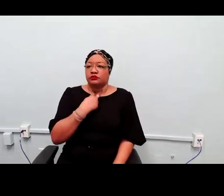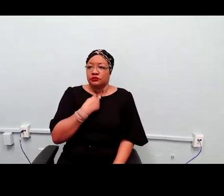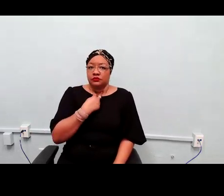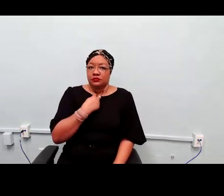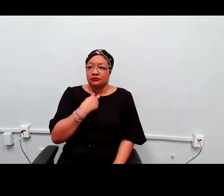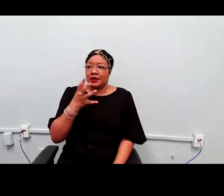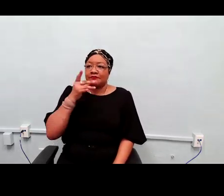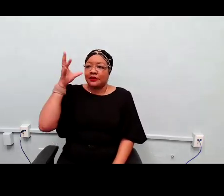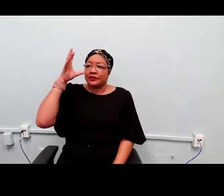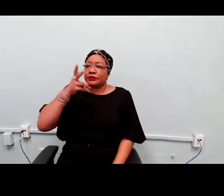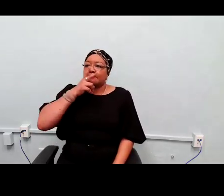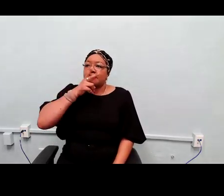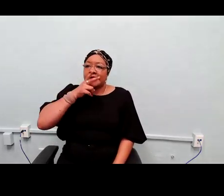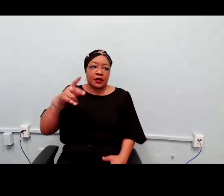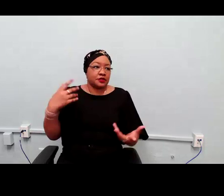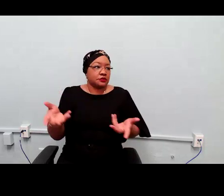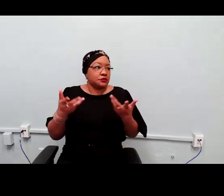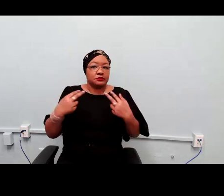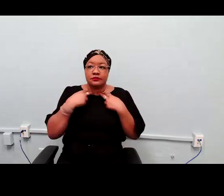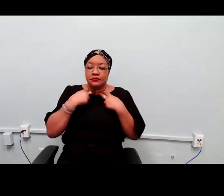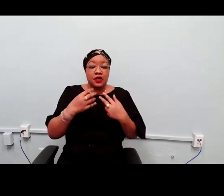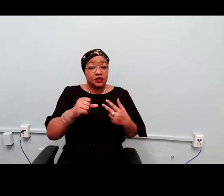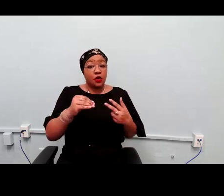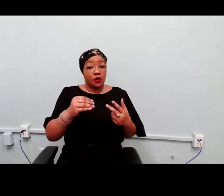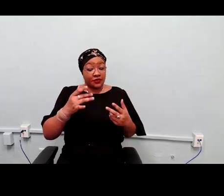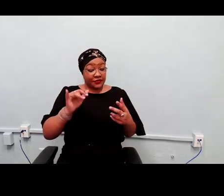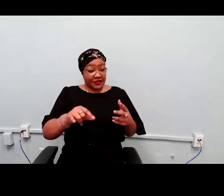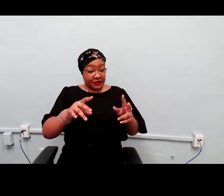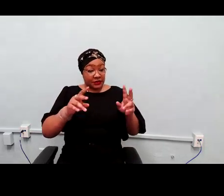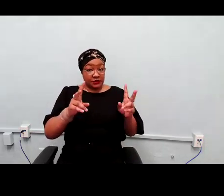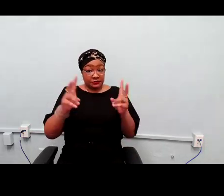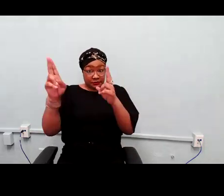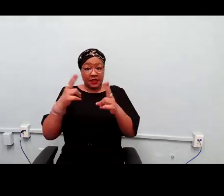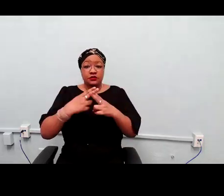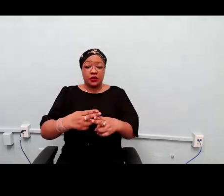So this is a piece called Smoke.